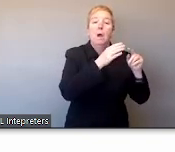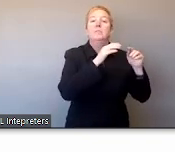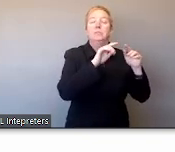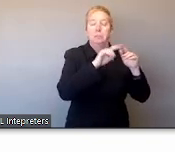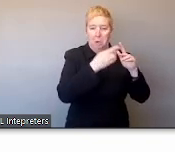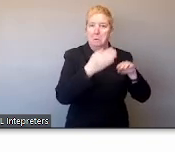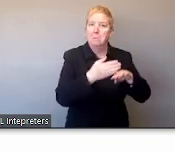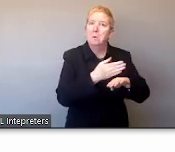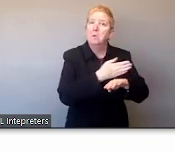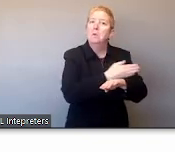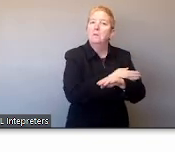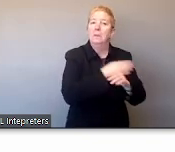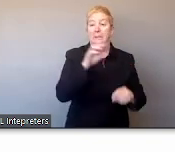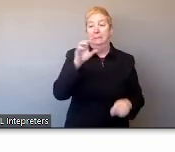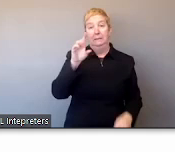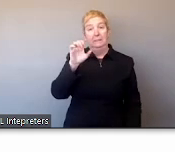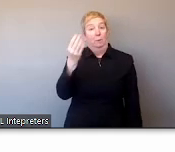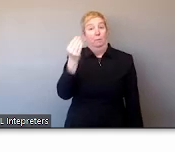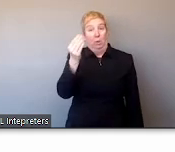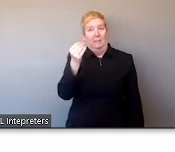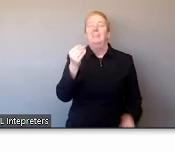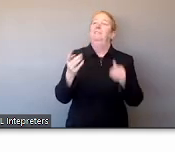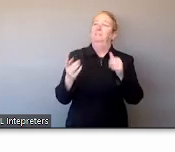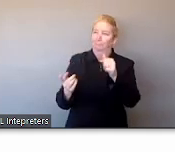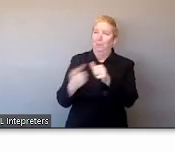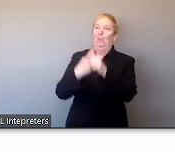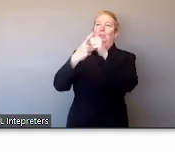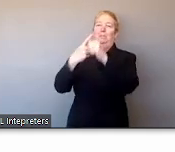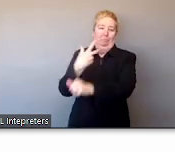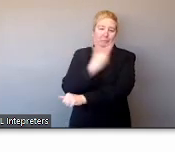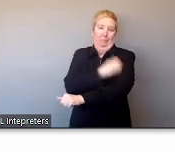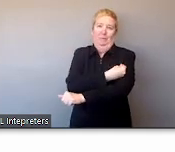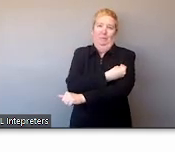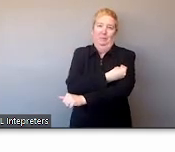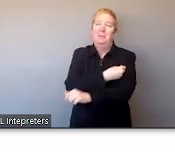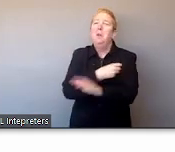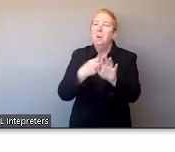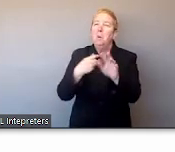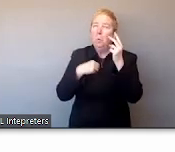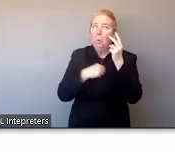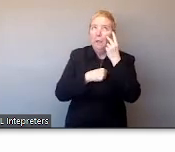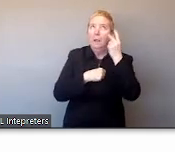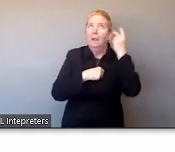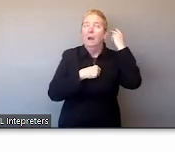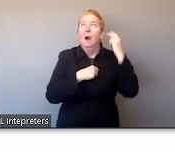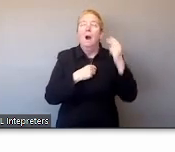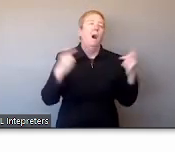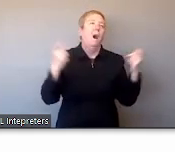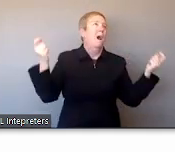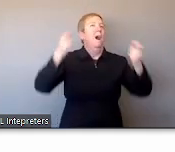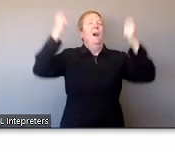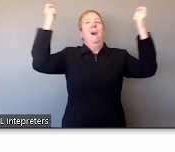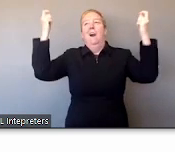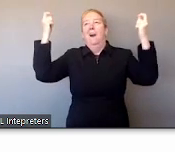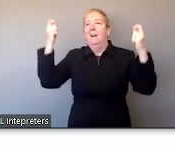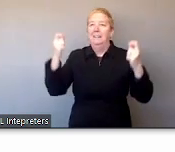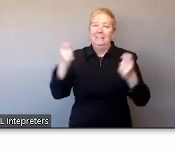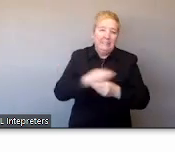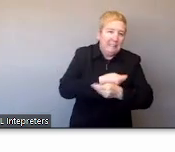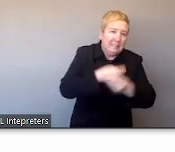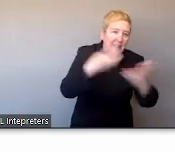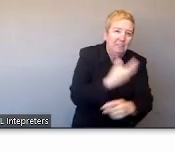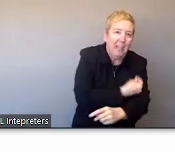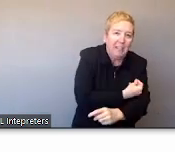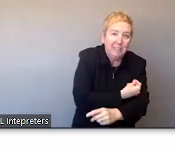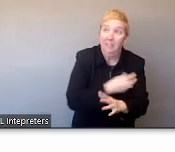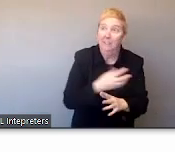and many of us remember the joy we experienced either giving vaccines, getting vaccines, or just knowing that vaccines were going to